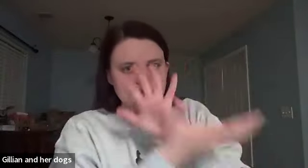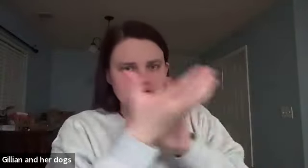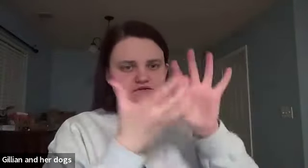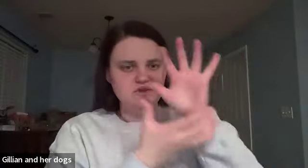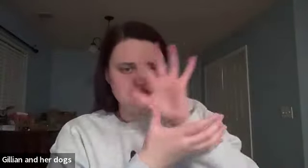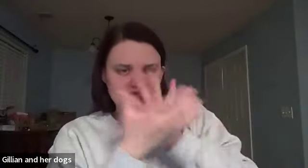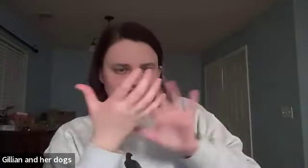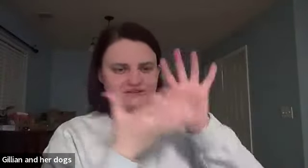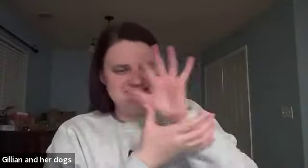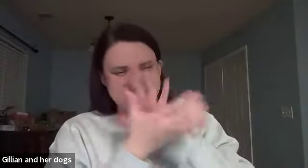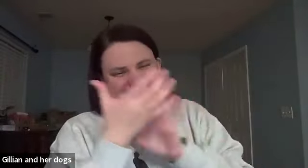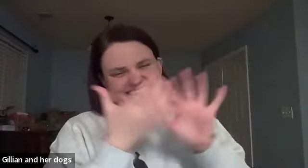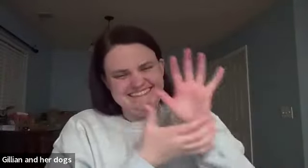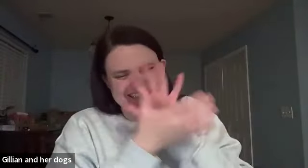So confused, confusing.